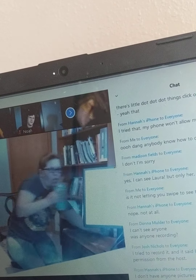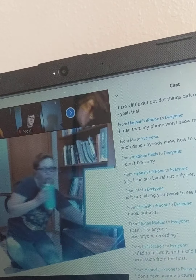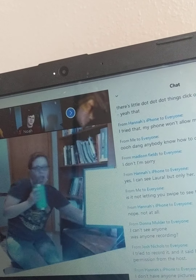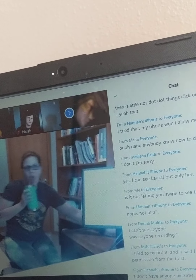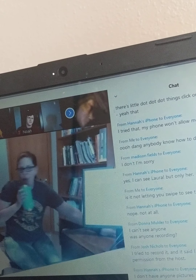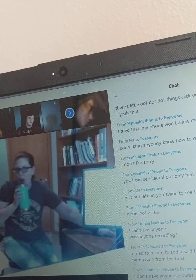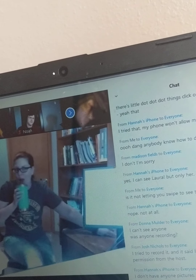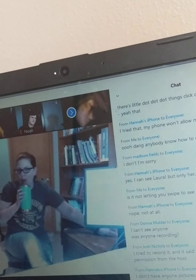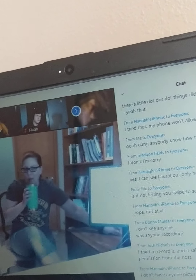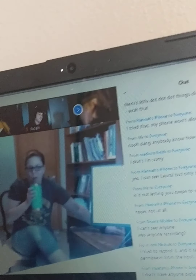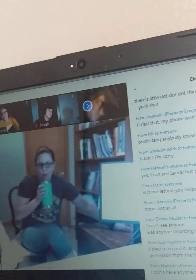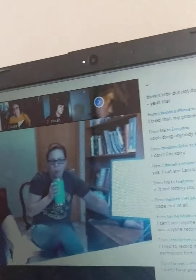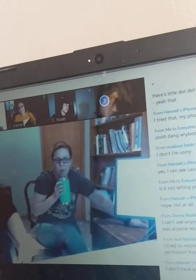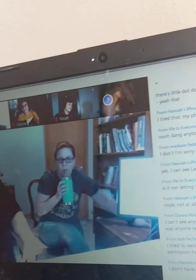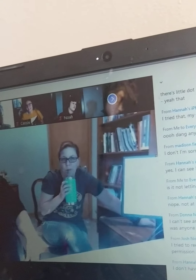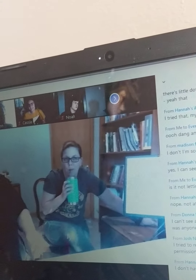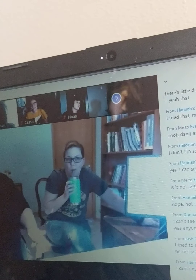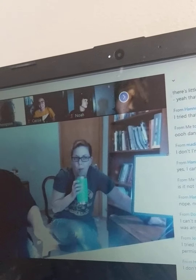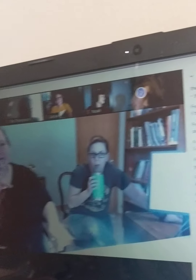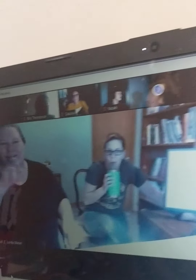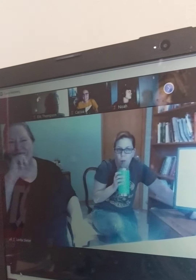Good, all right.